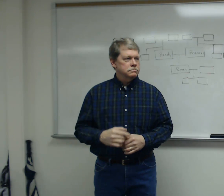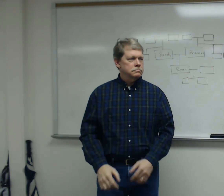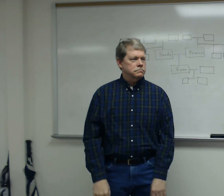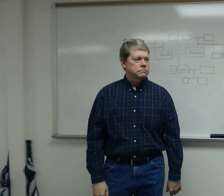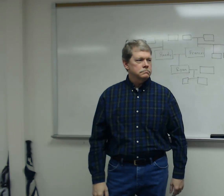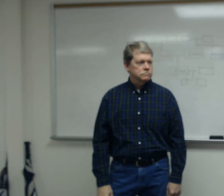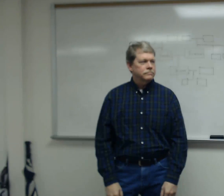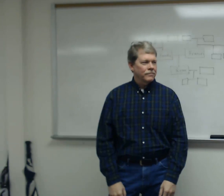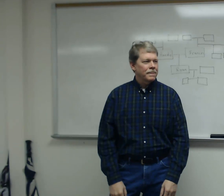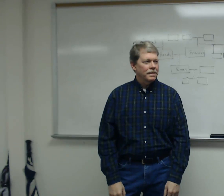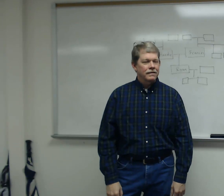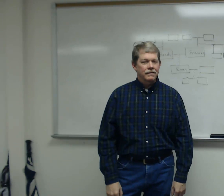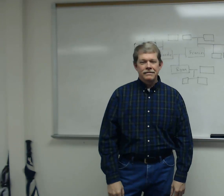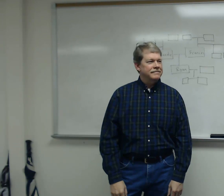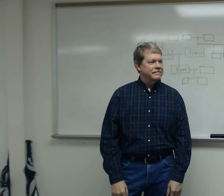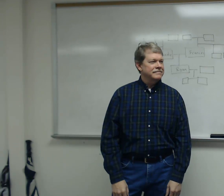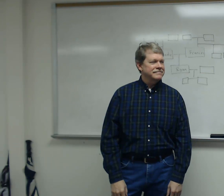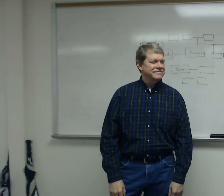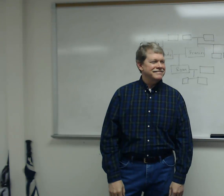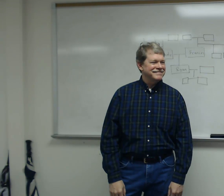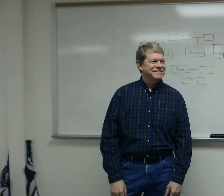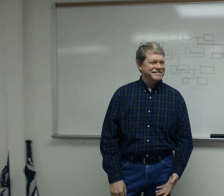know, but he was kind of busy.